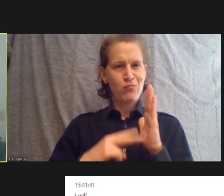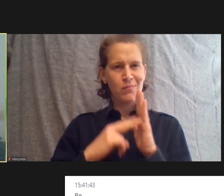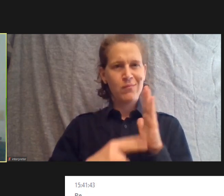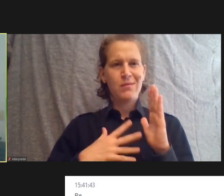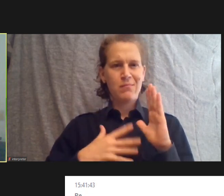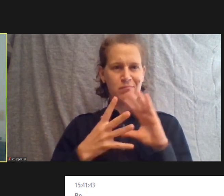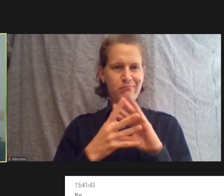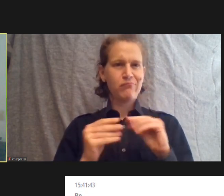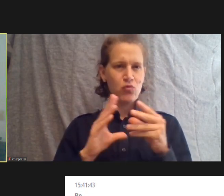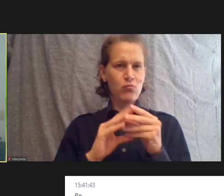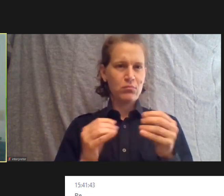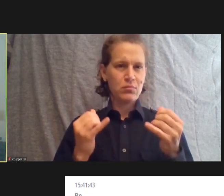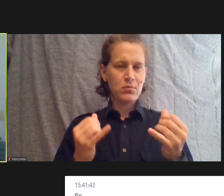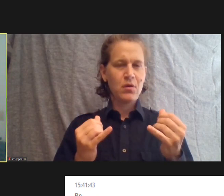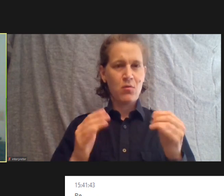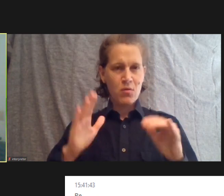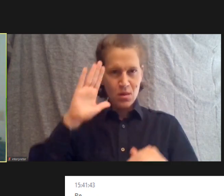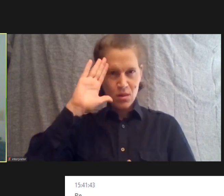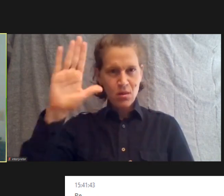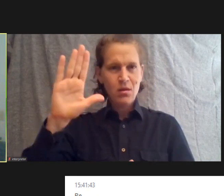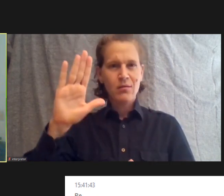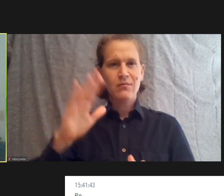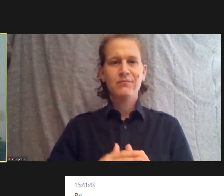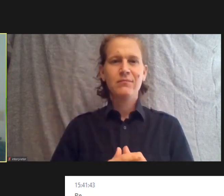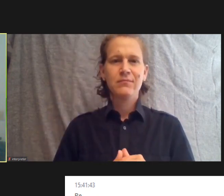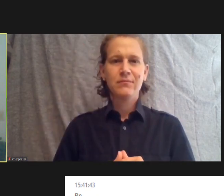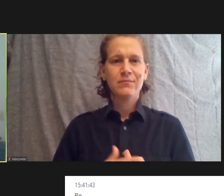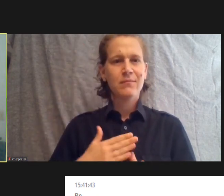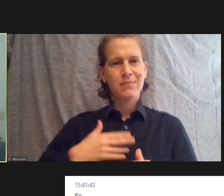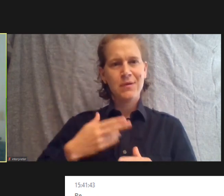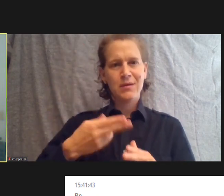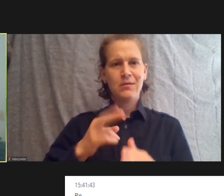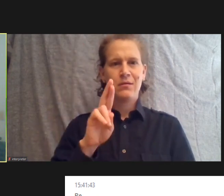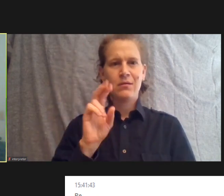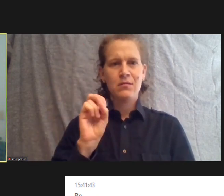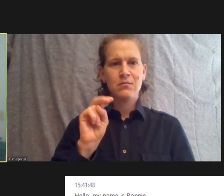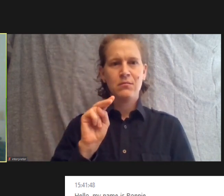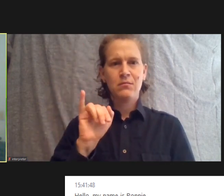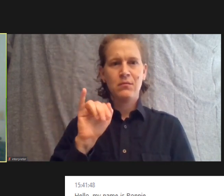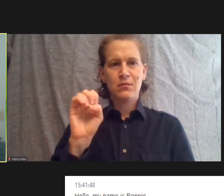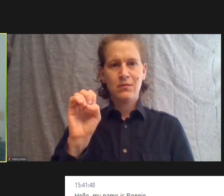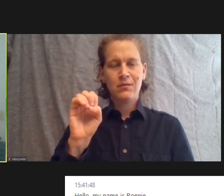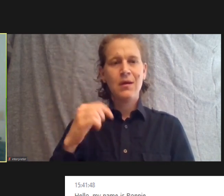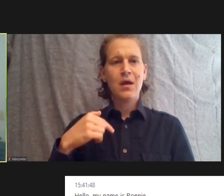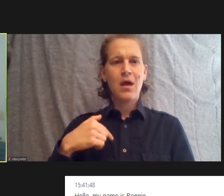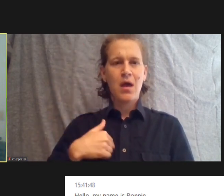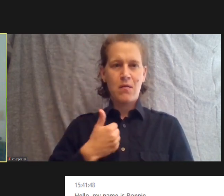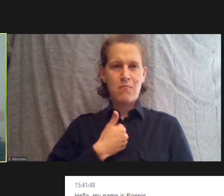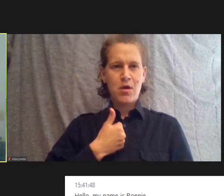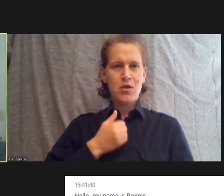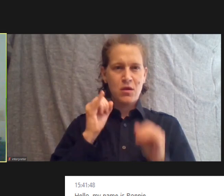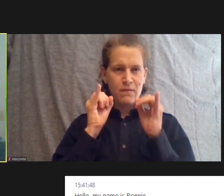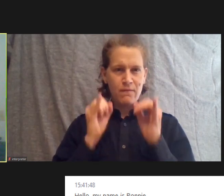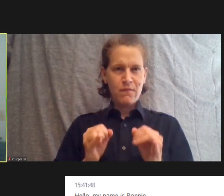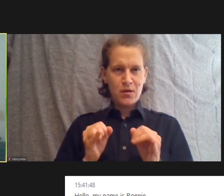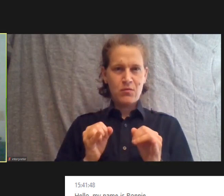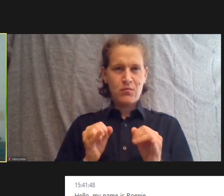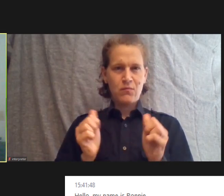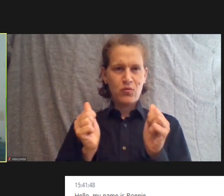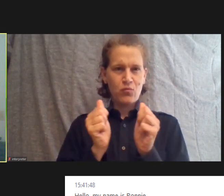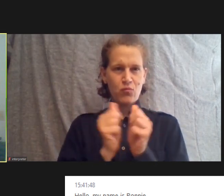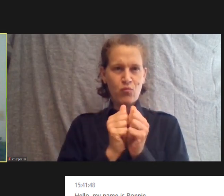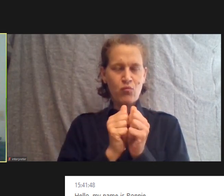story. Hello, my name is Ronnie. I am an individual with